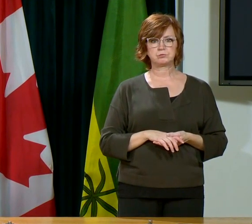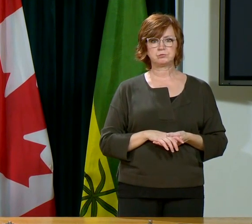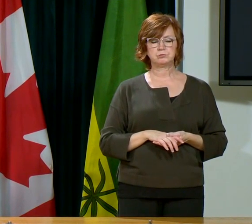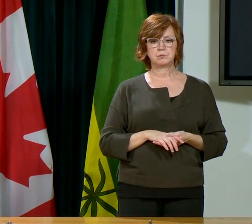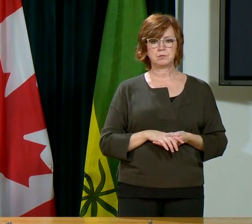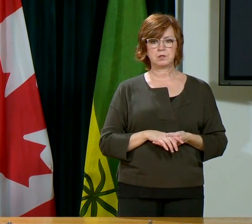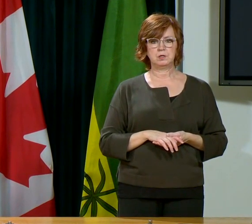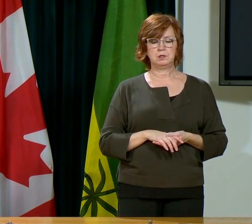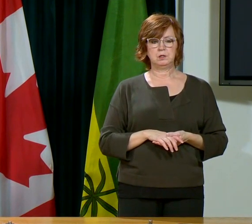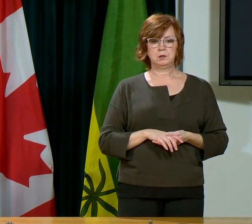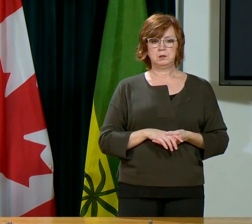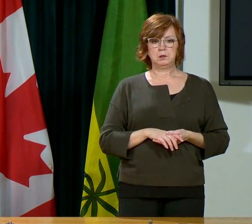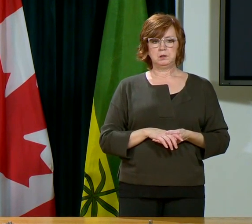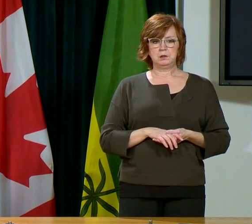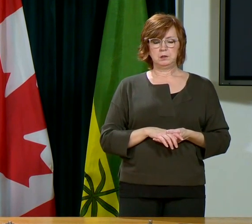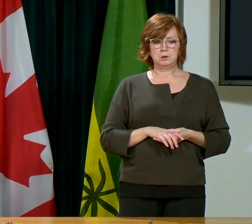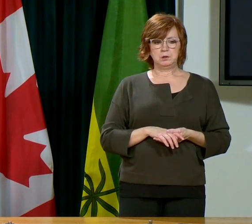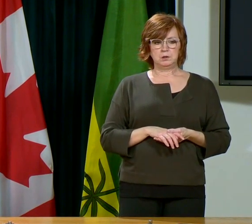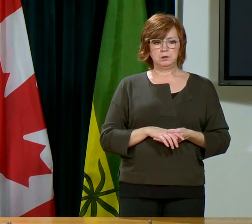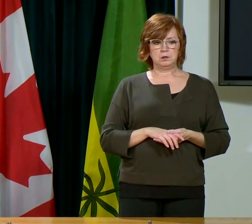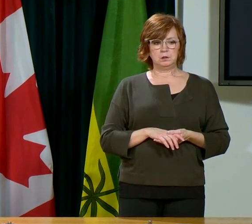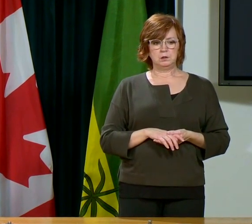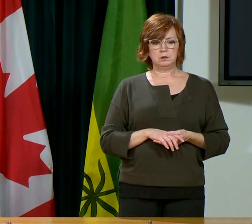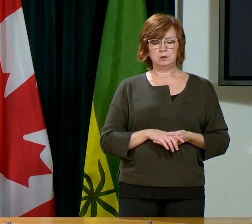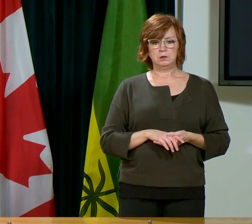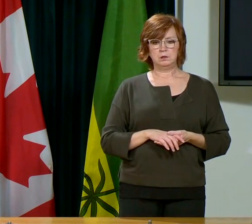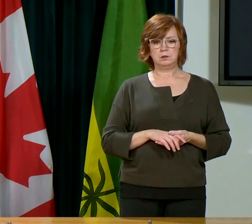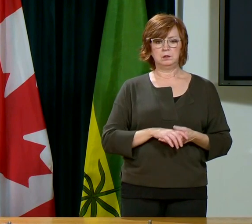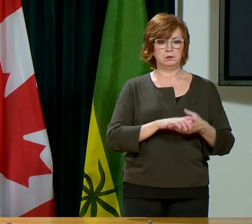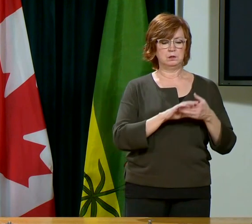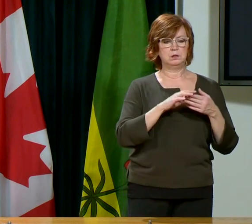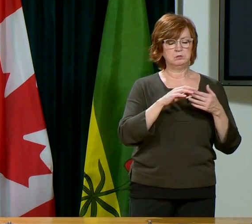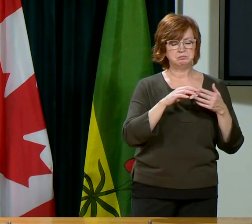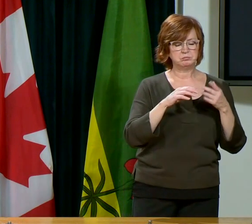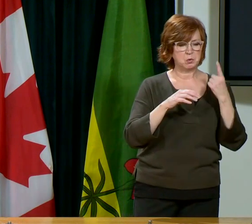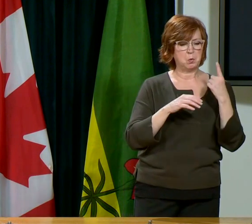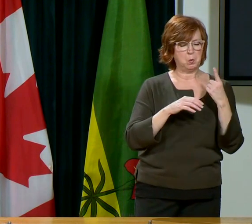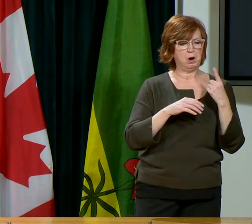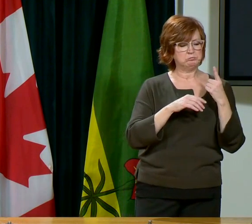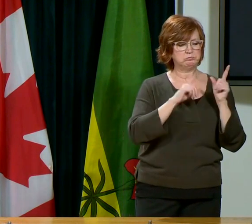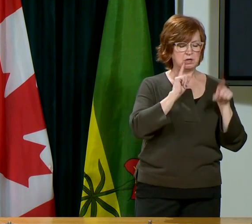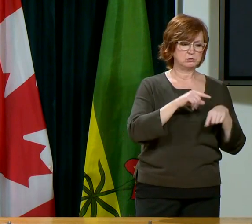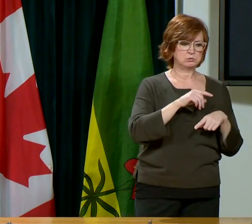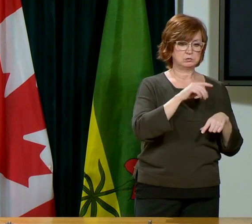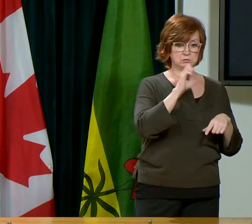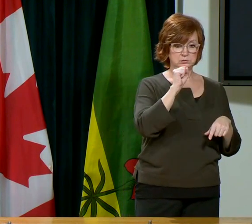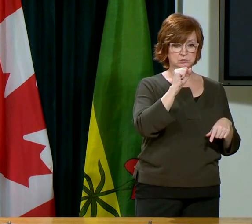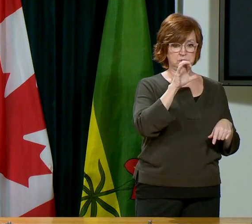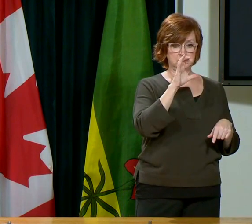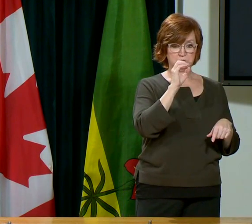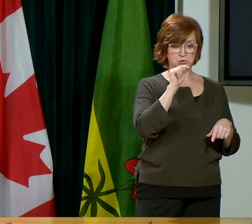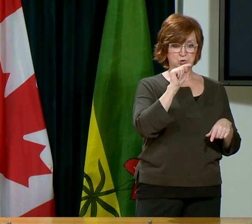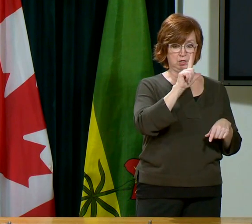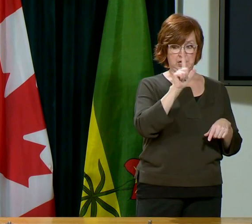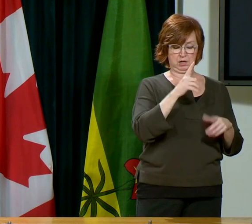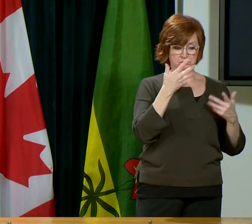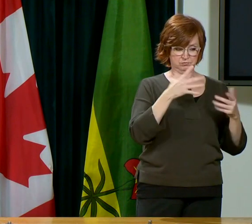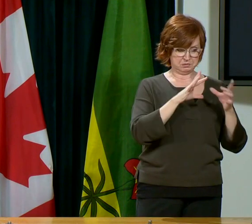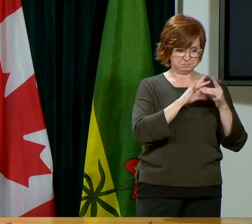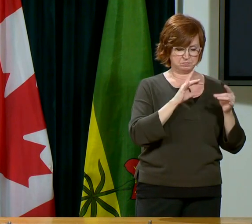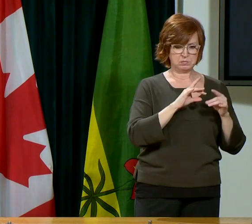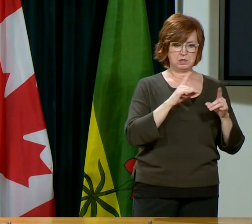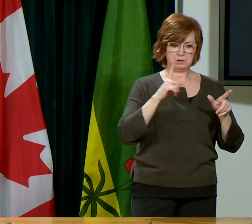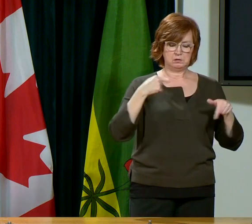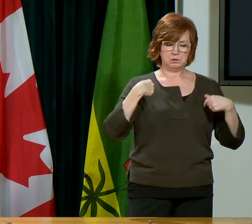one hand, like Mr. Scott Livingstone mentioned, we are extremely happy with the way our curve is